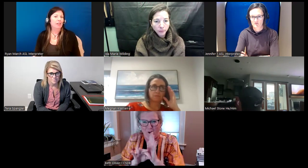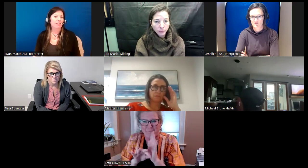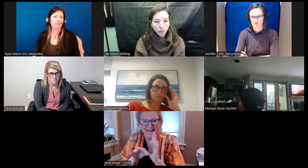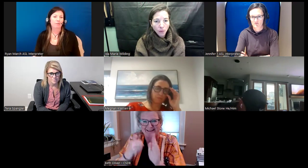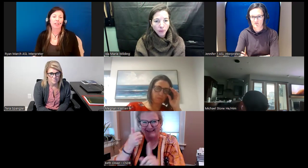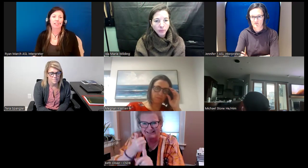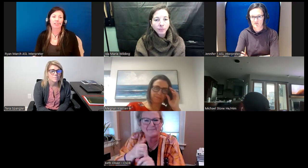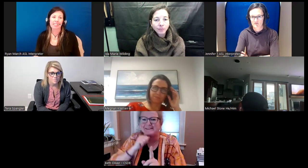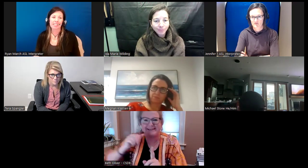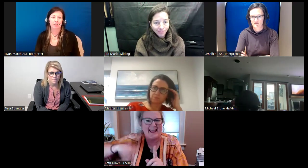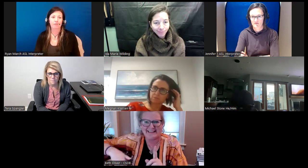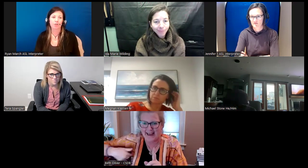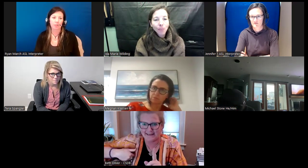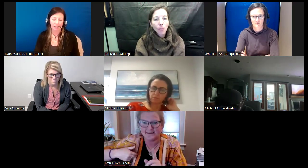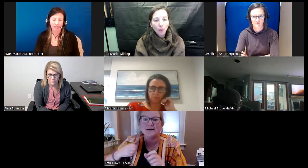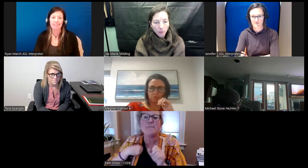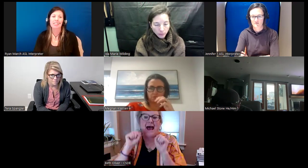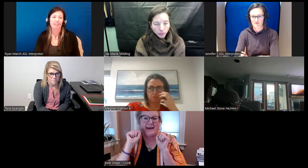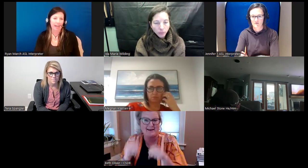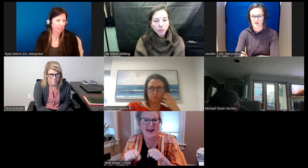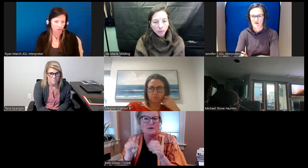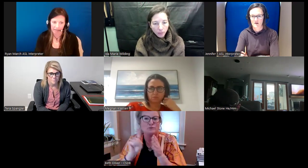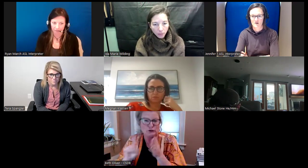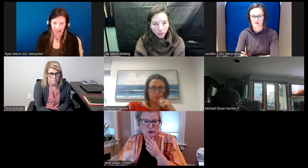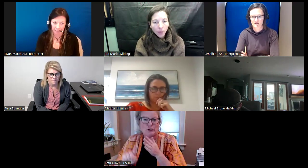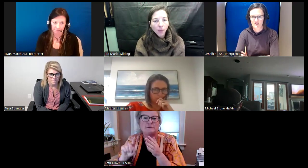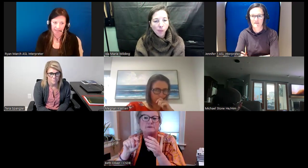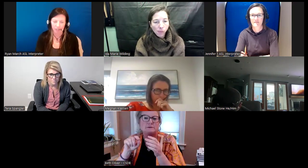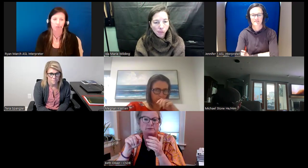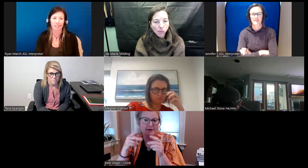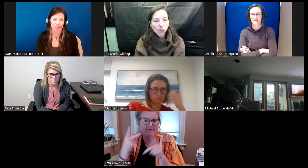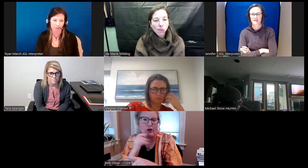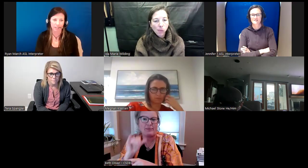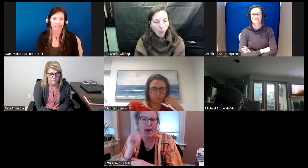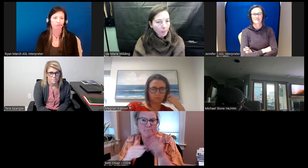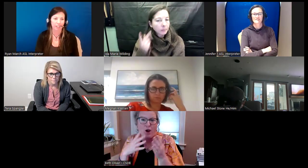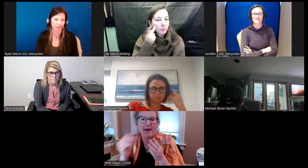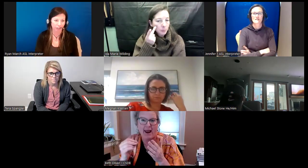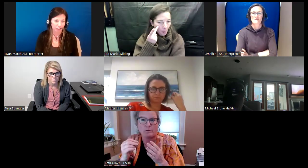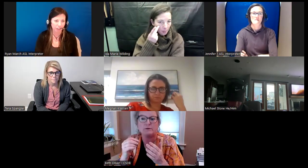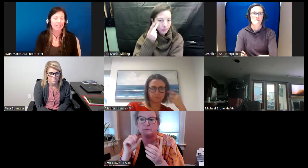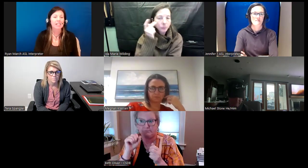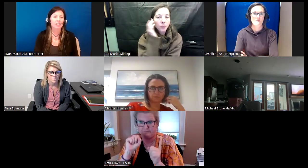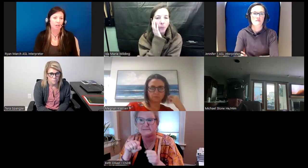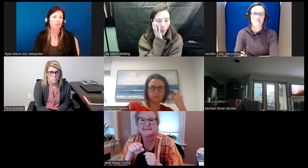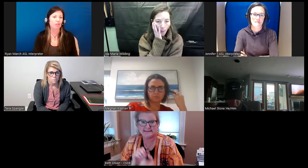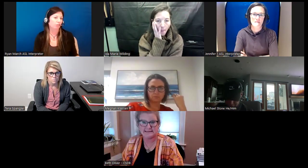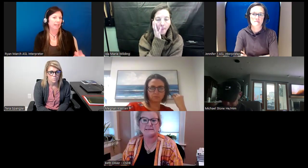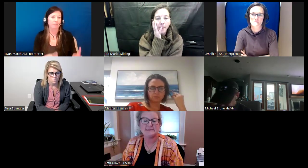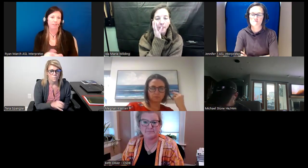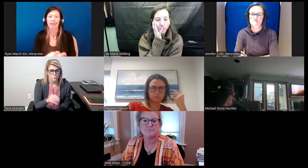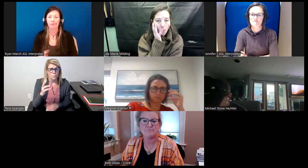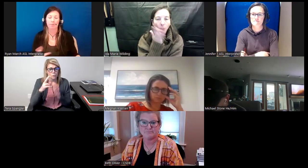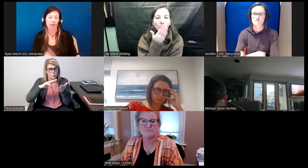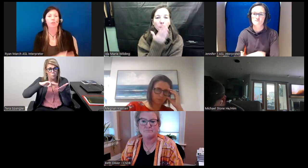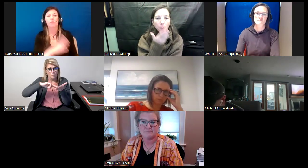You would have to have a full understanding of the formula, and I don't have that as of yet. So I'm still doing some research, so trying to